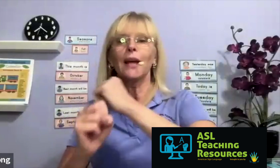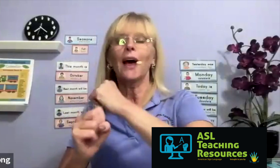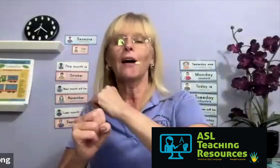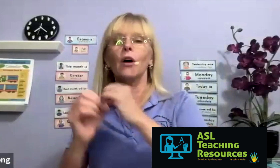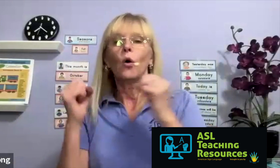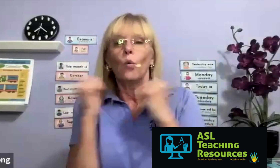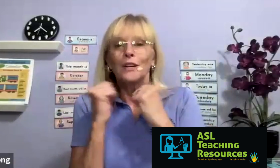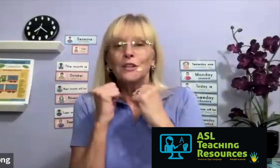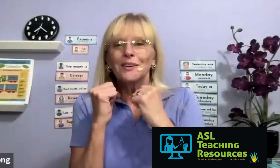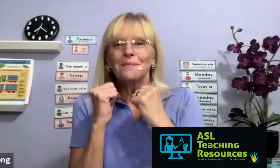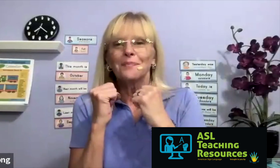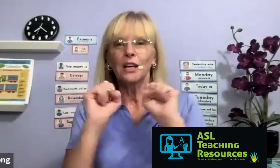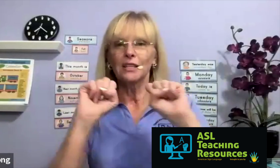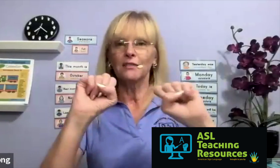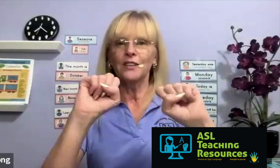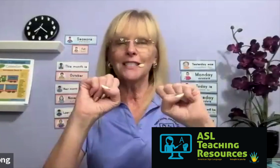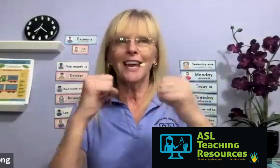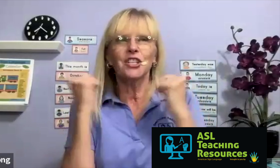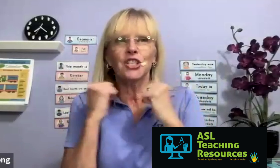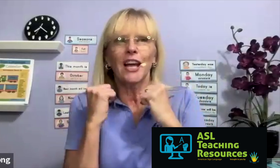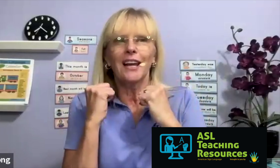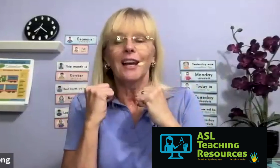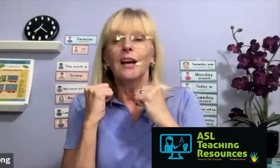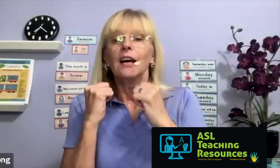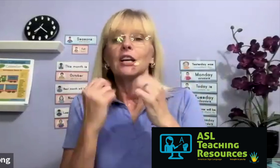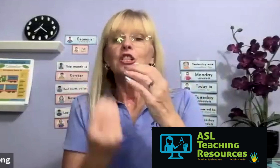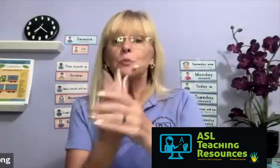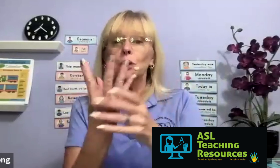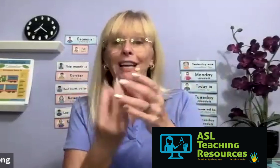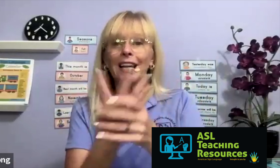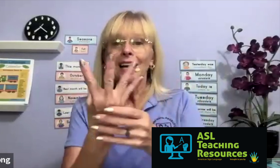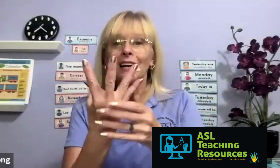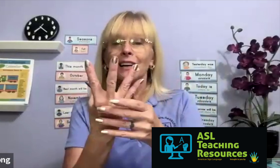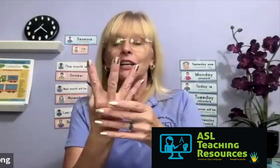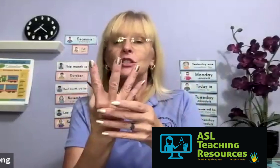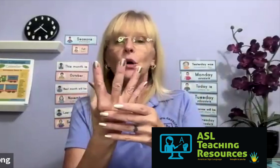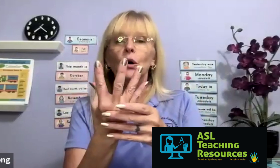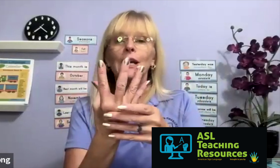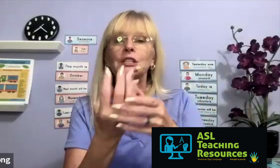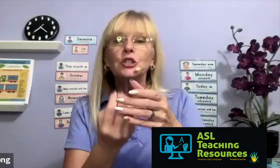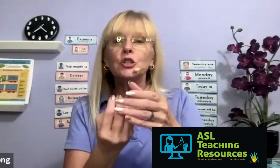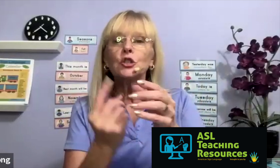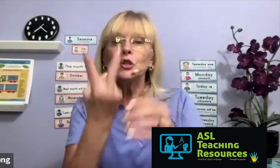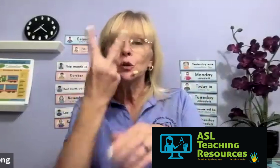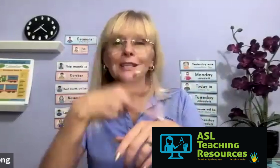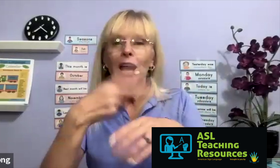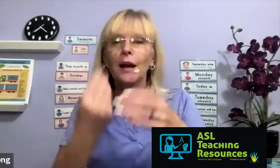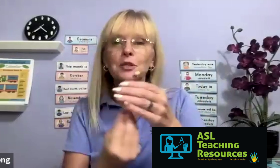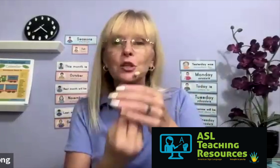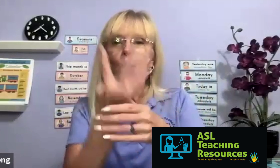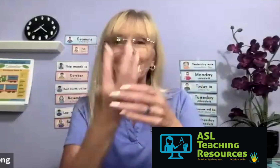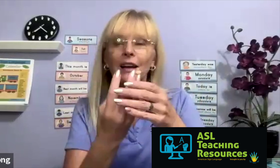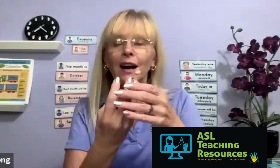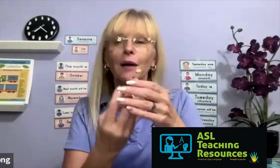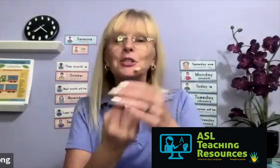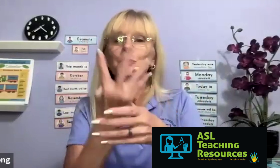have winter, fist handshake, spring. So it's 2 times going up,